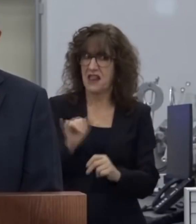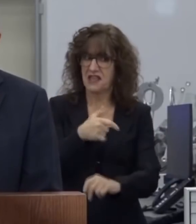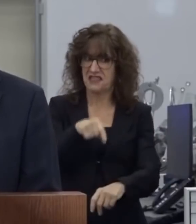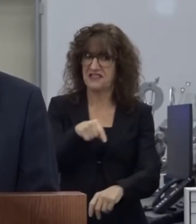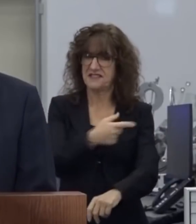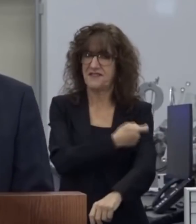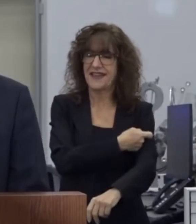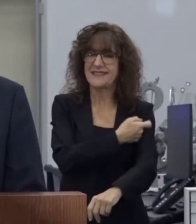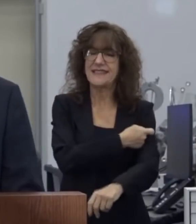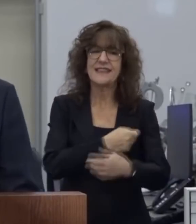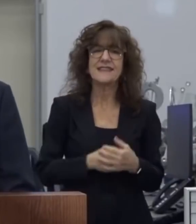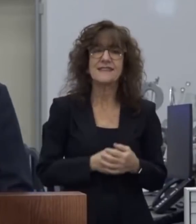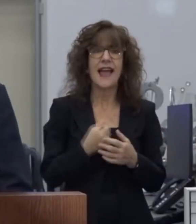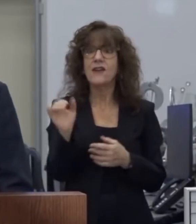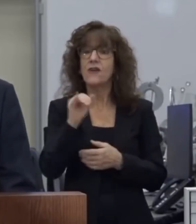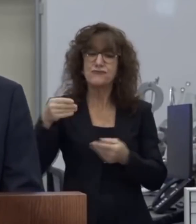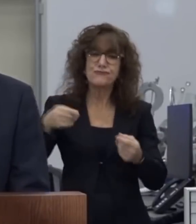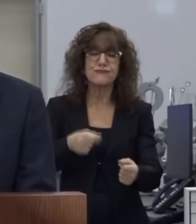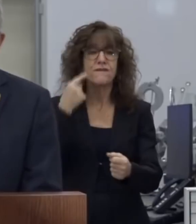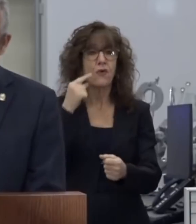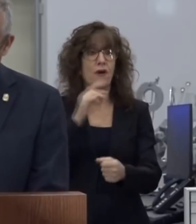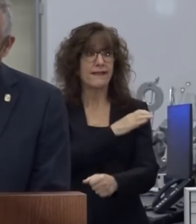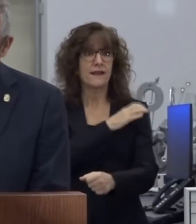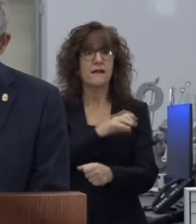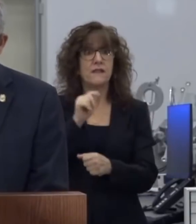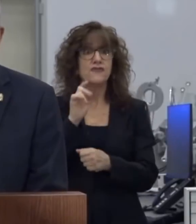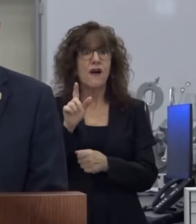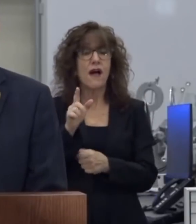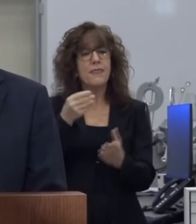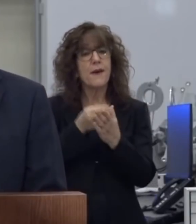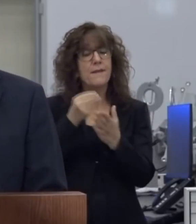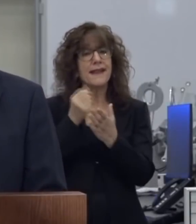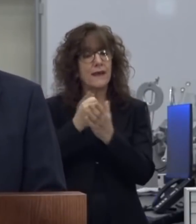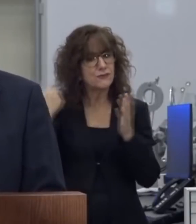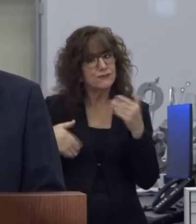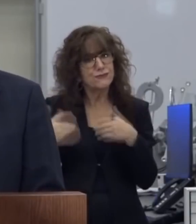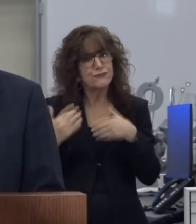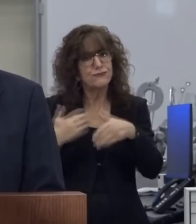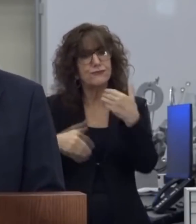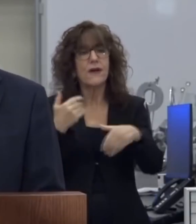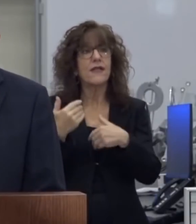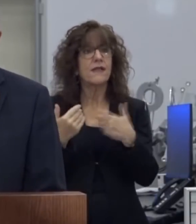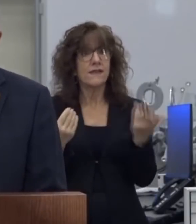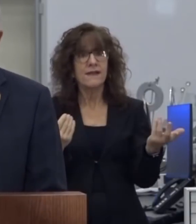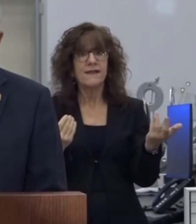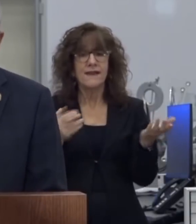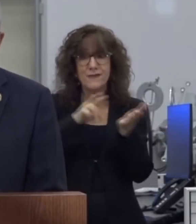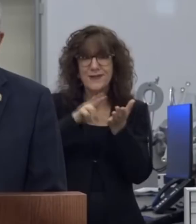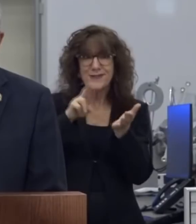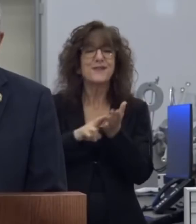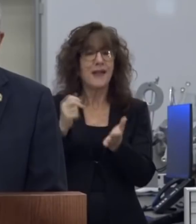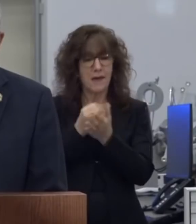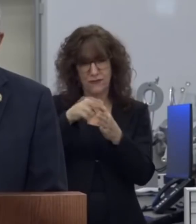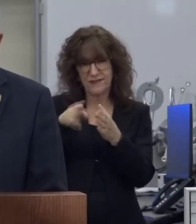and ultimately into the clinical trials. And what the money does, it helps accelerate the research process, and it helps us to